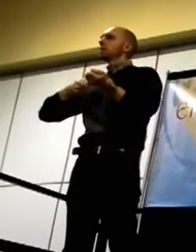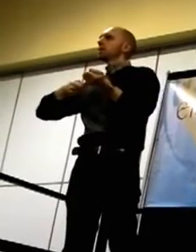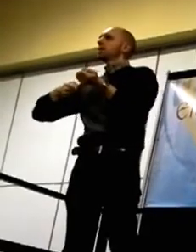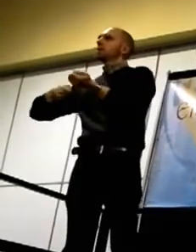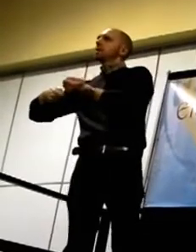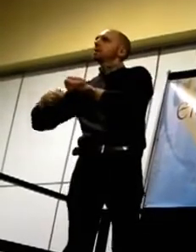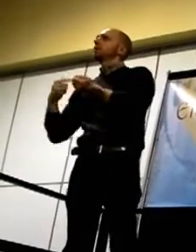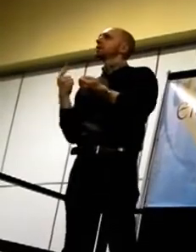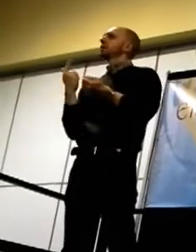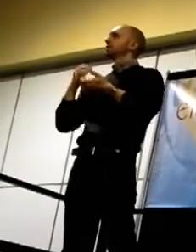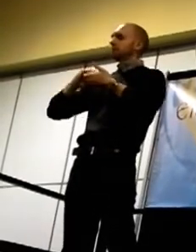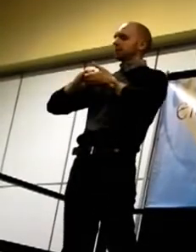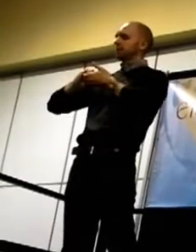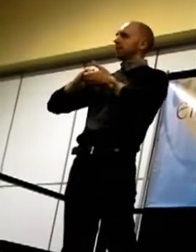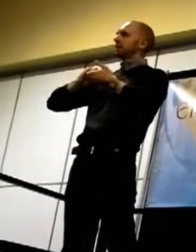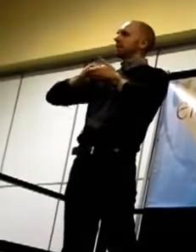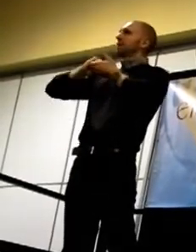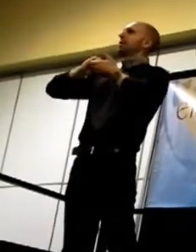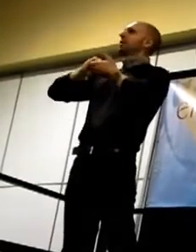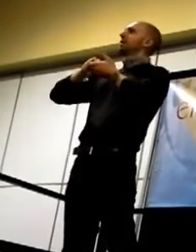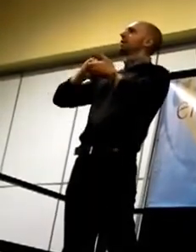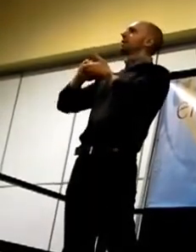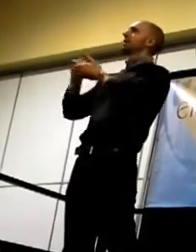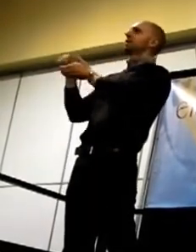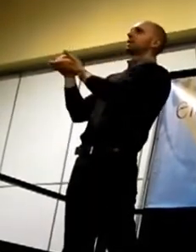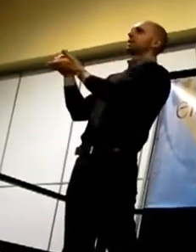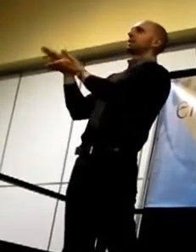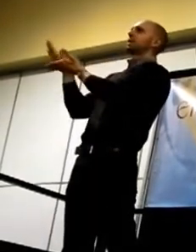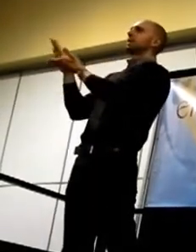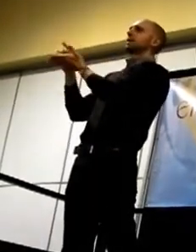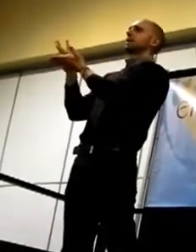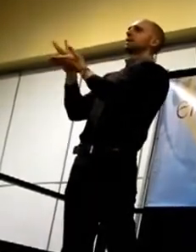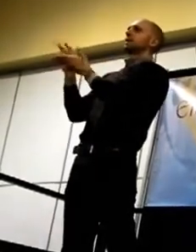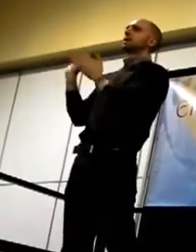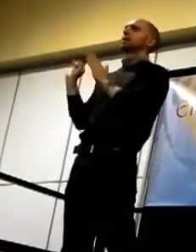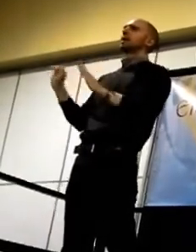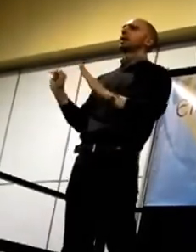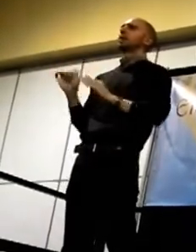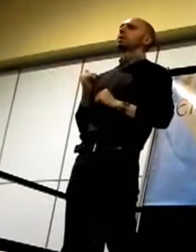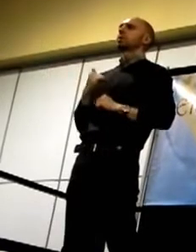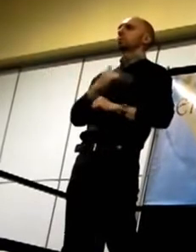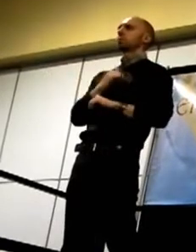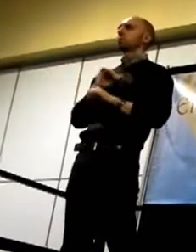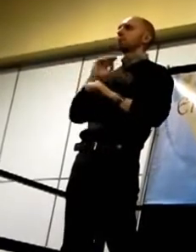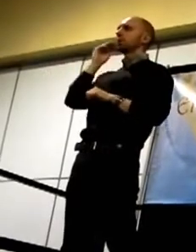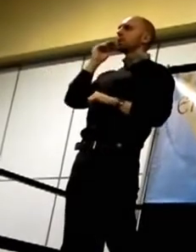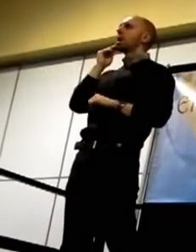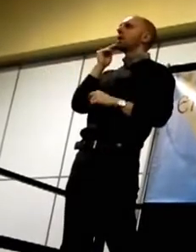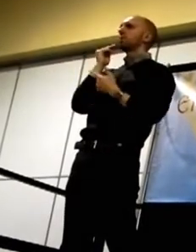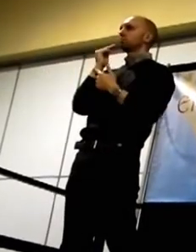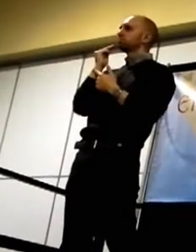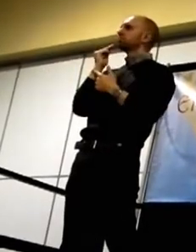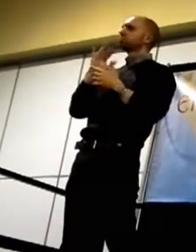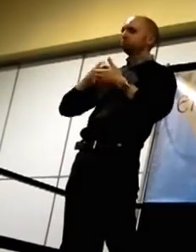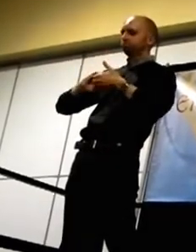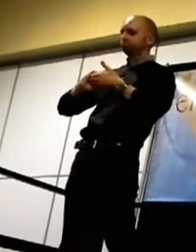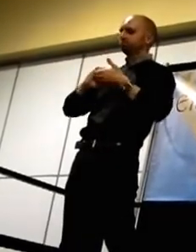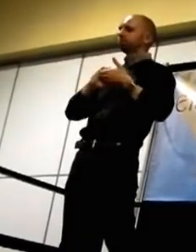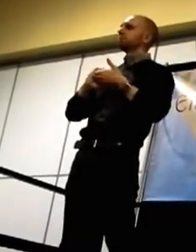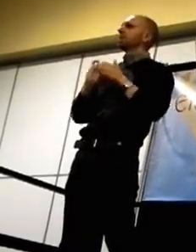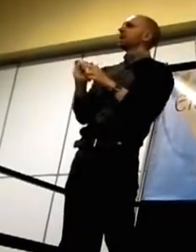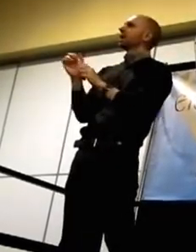him. So let's work together. We have very clear prescription from the Prophet sallallahu alayhi wa